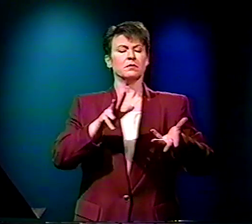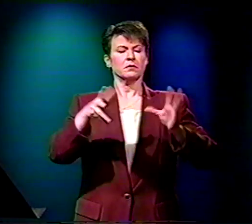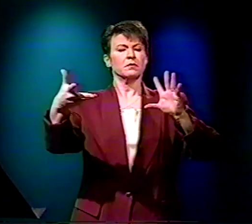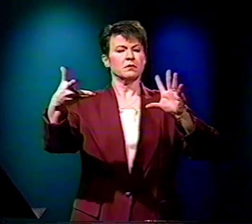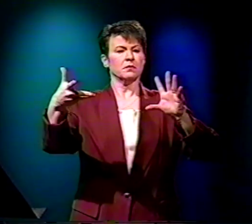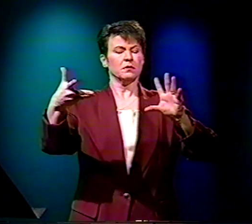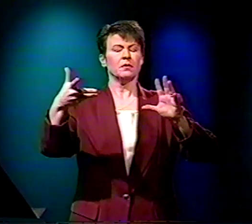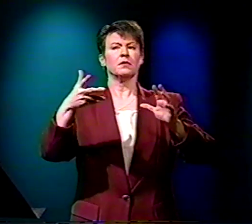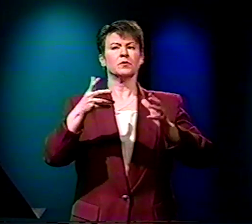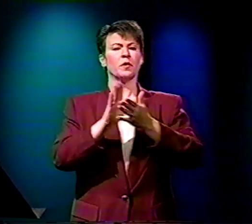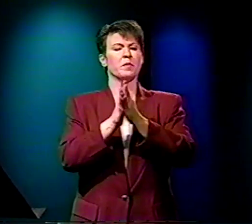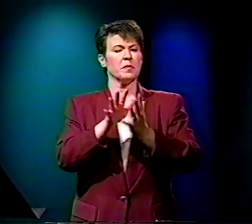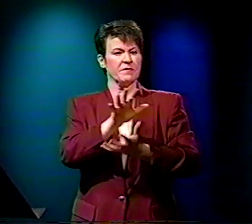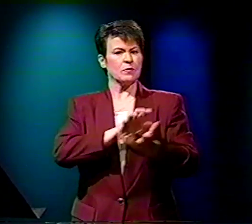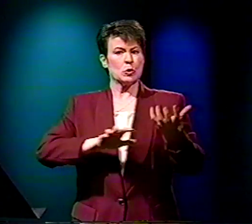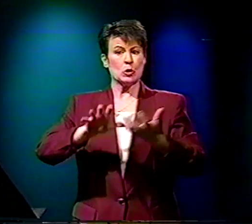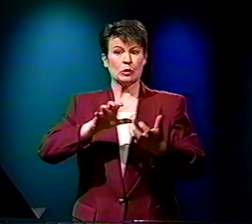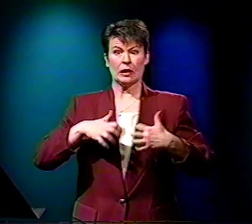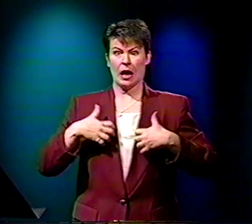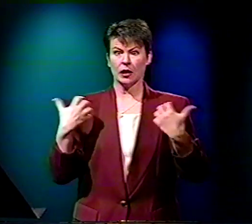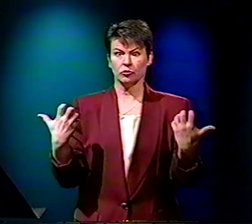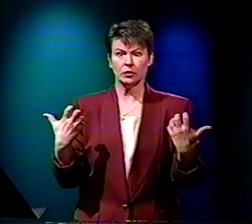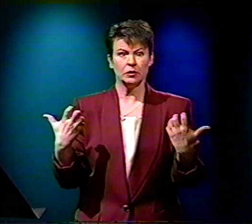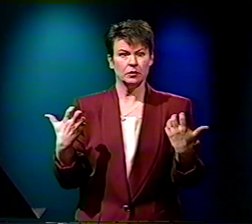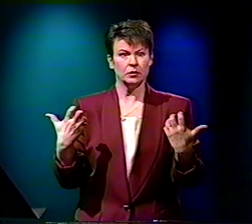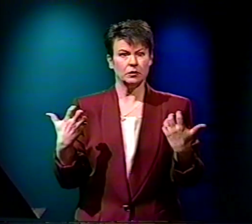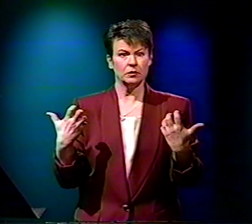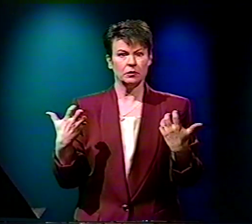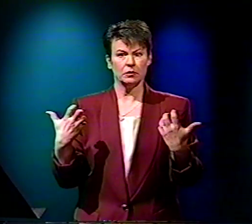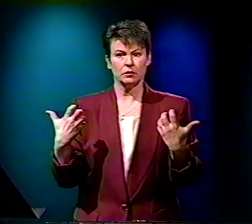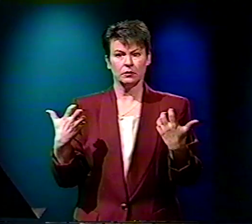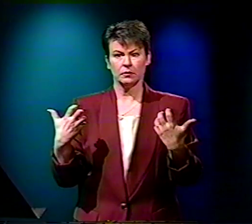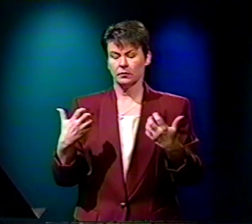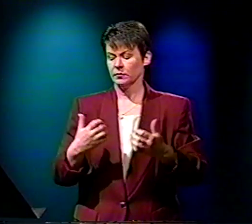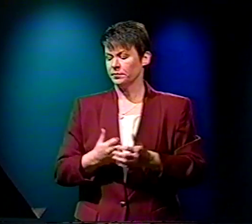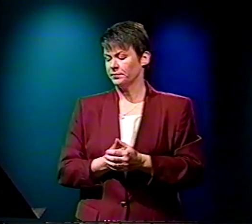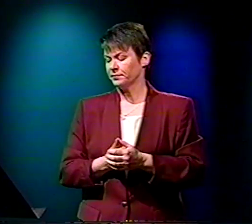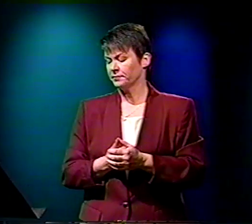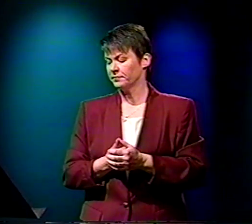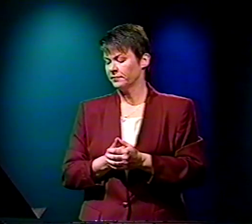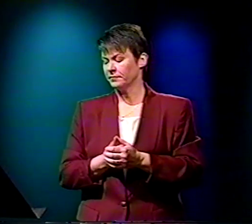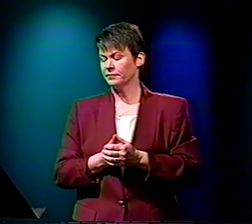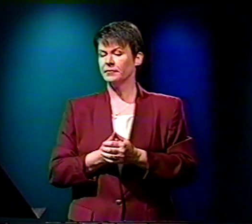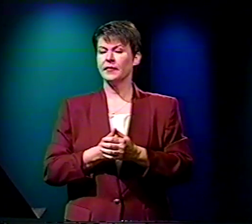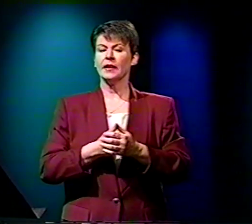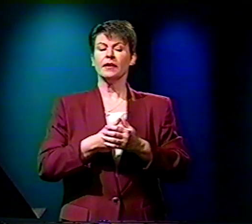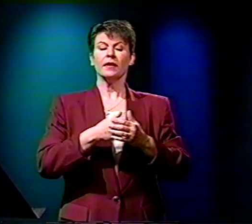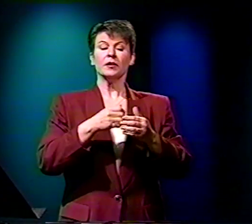and they had no idea how to react. And they became very confused, and therefore very angry.